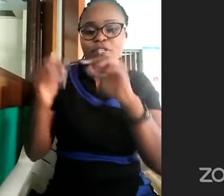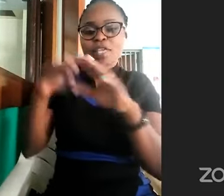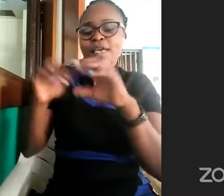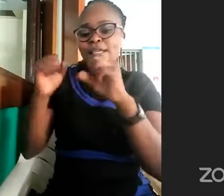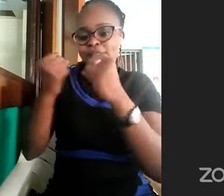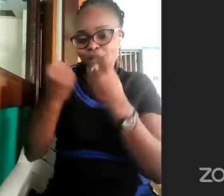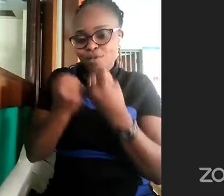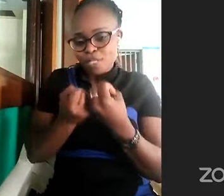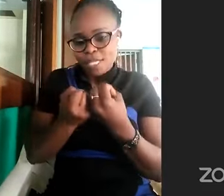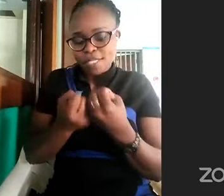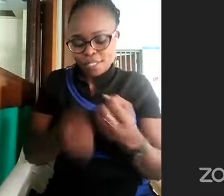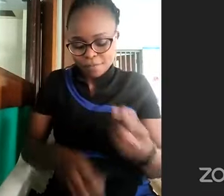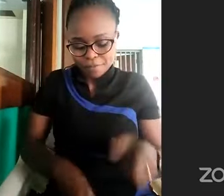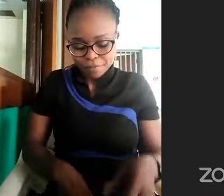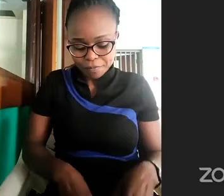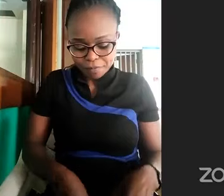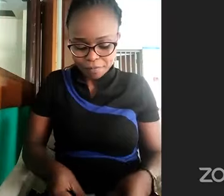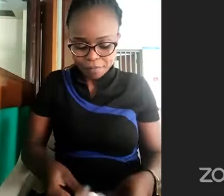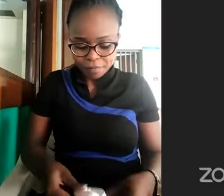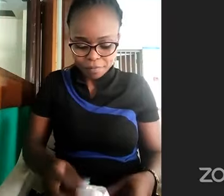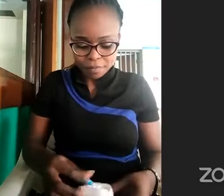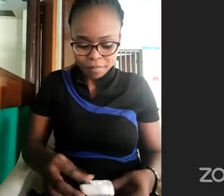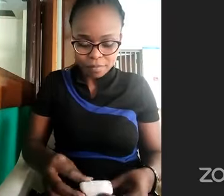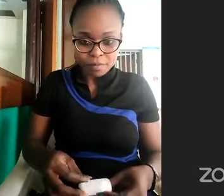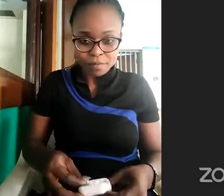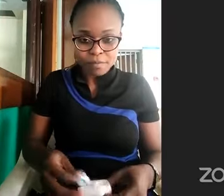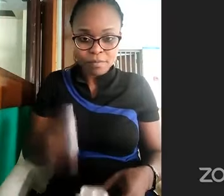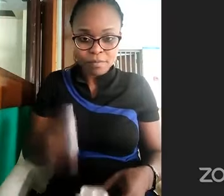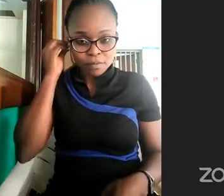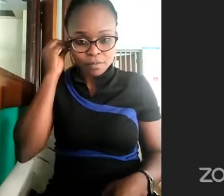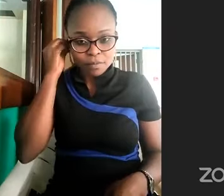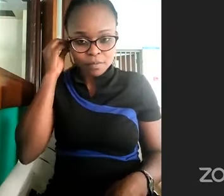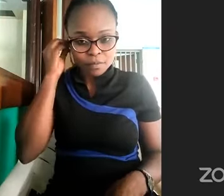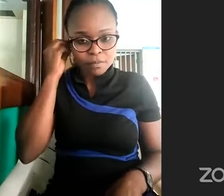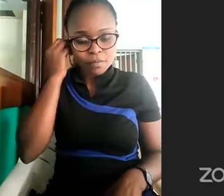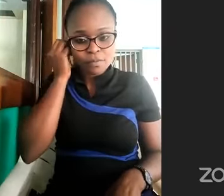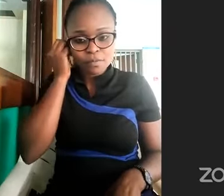women. The second point is access to justice.